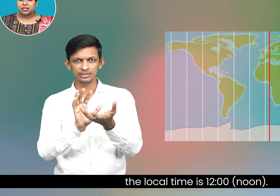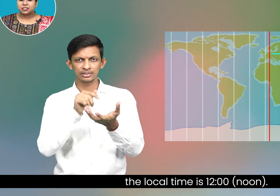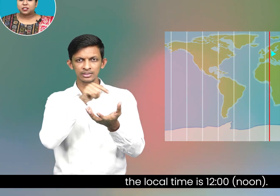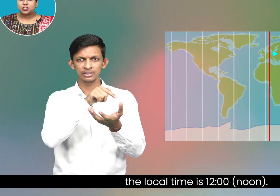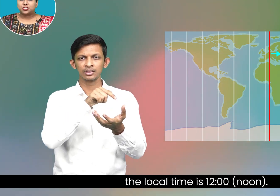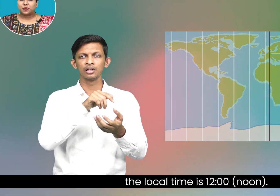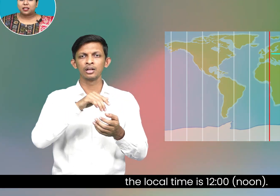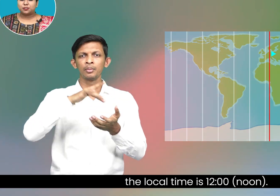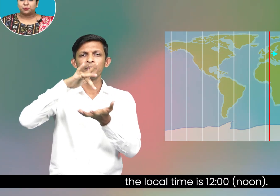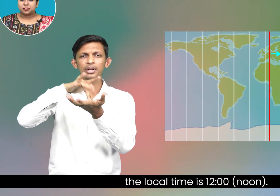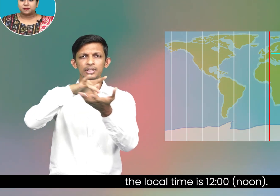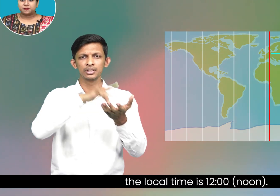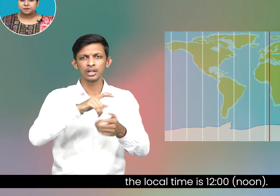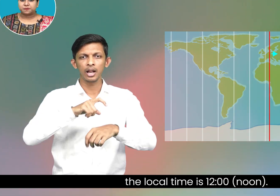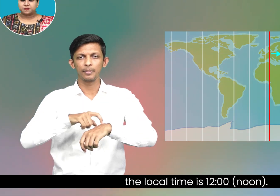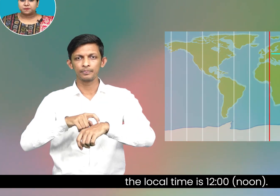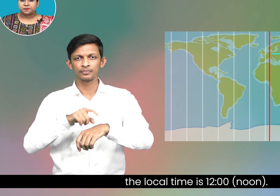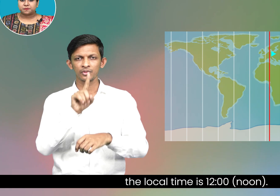time is 12 noon.